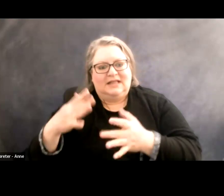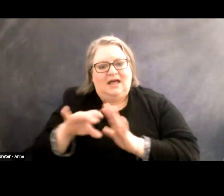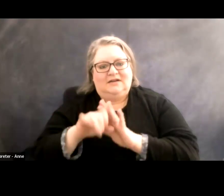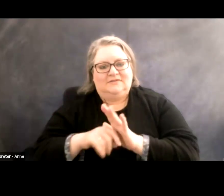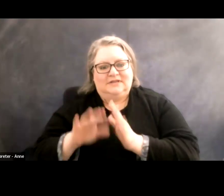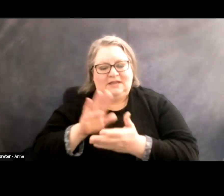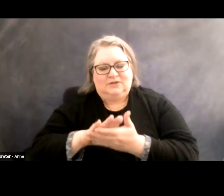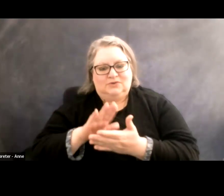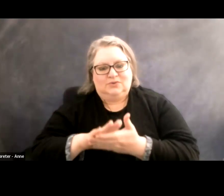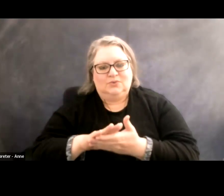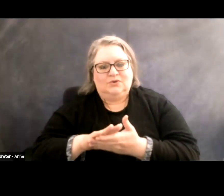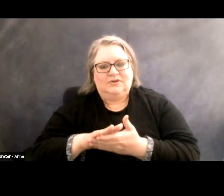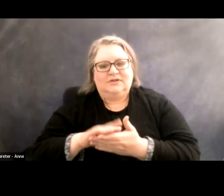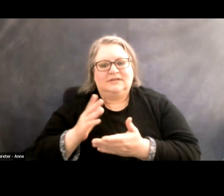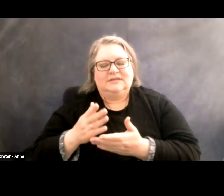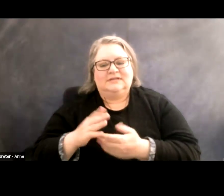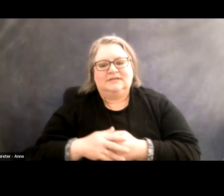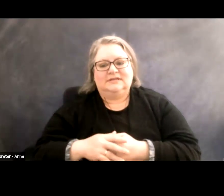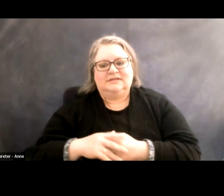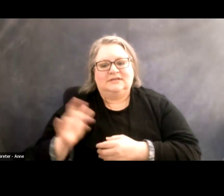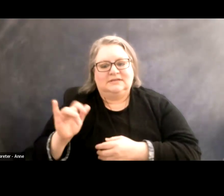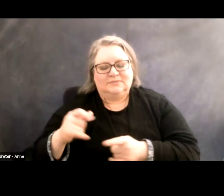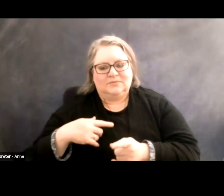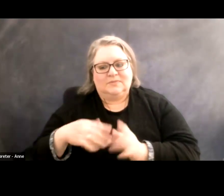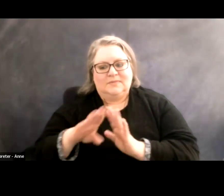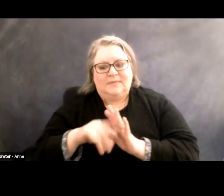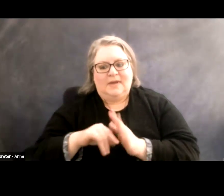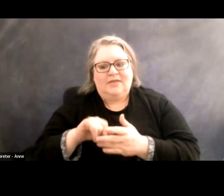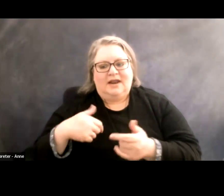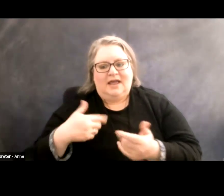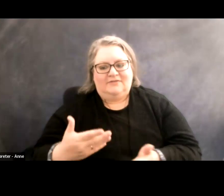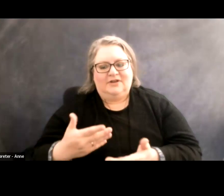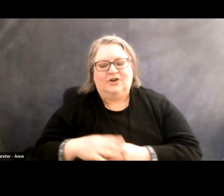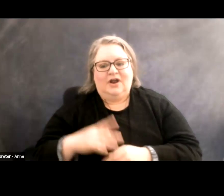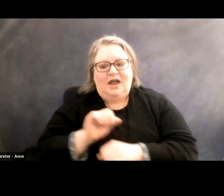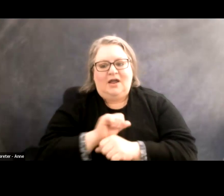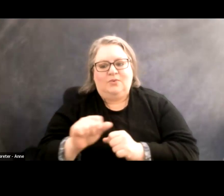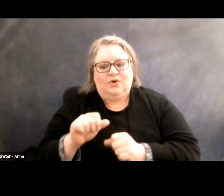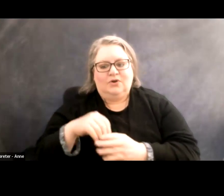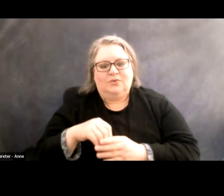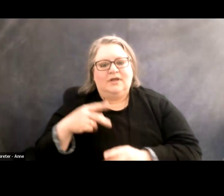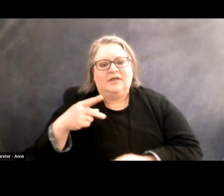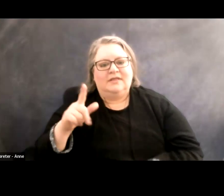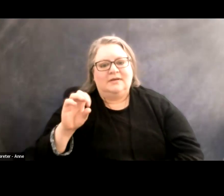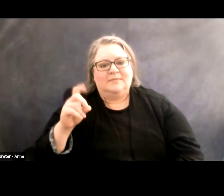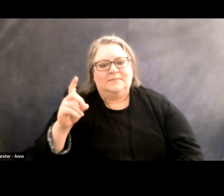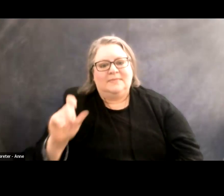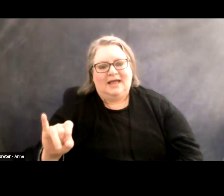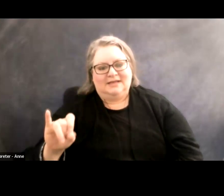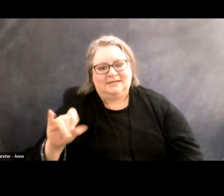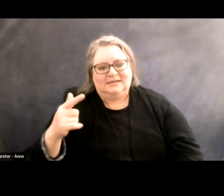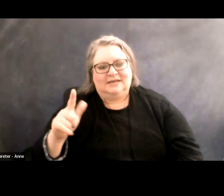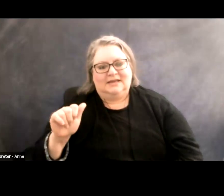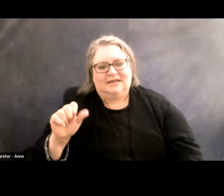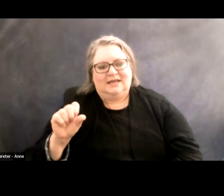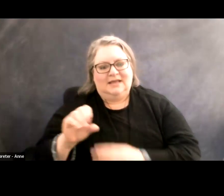schools that similar to my background that I have here. I work in plexiglass, painting